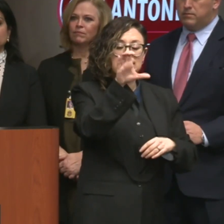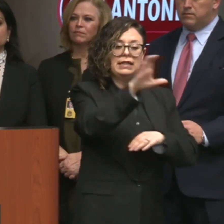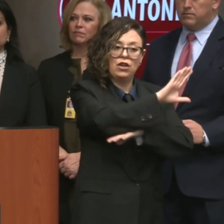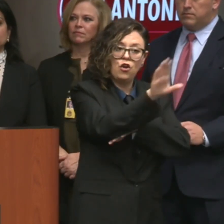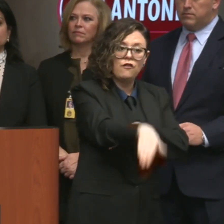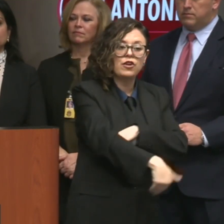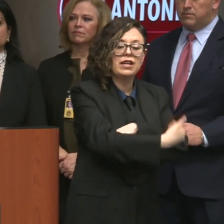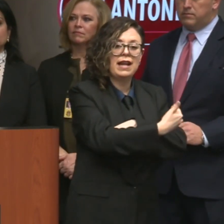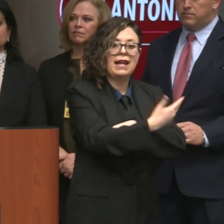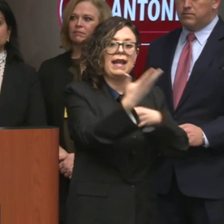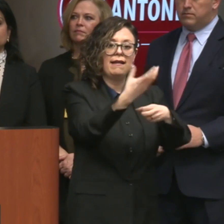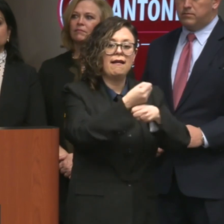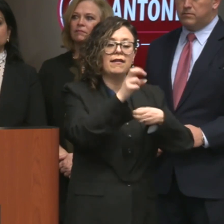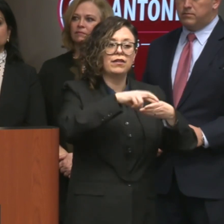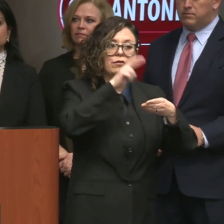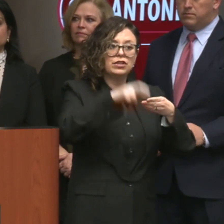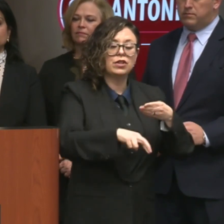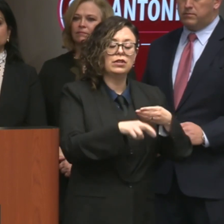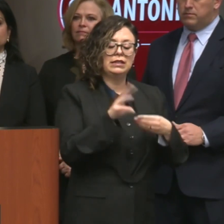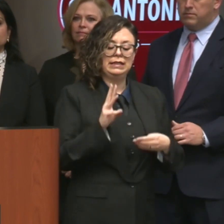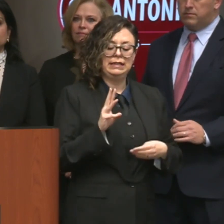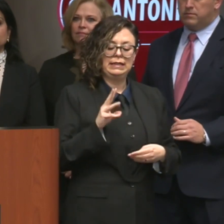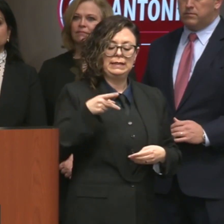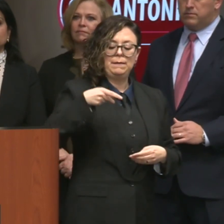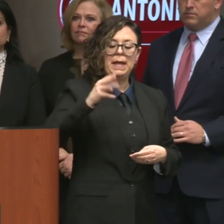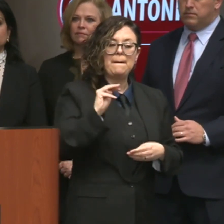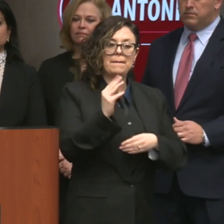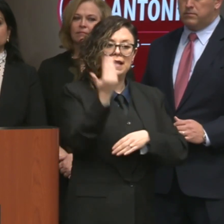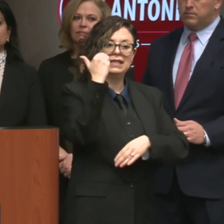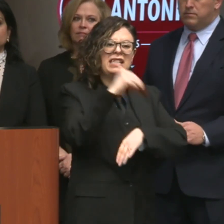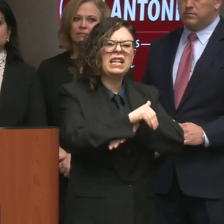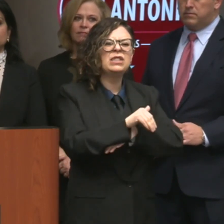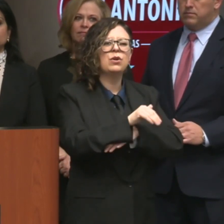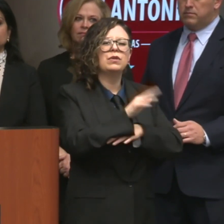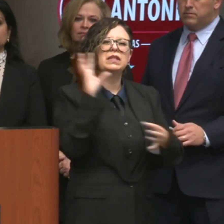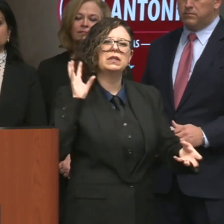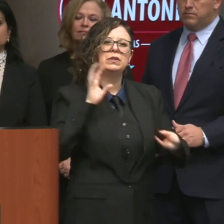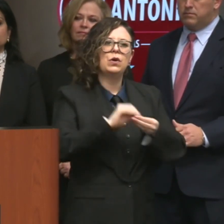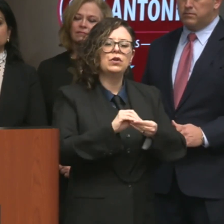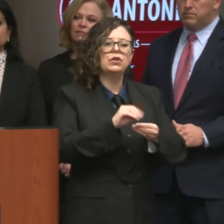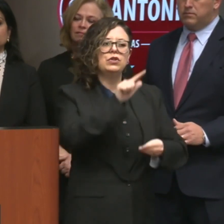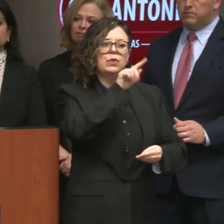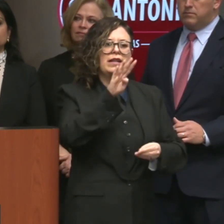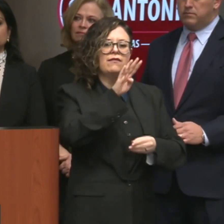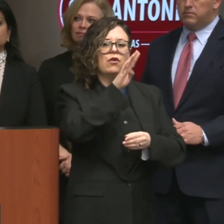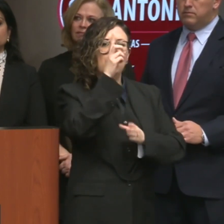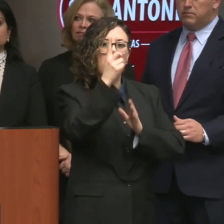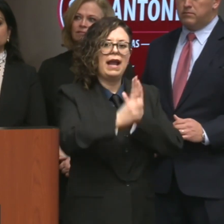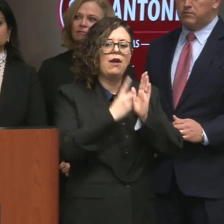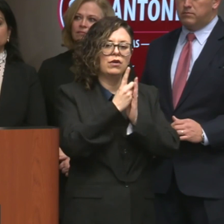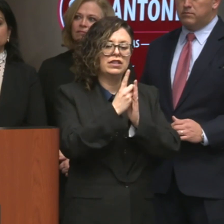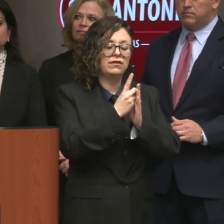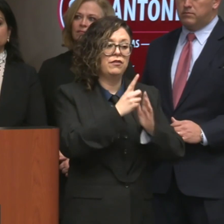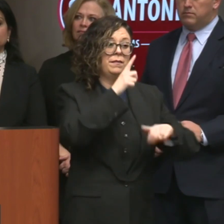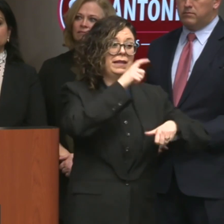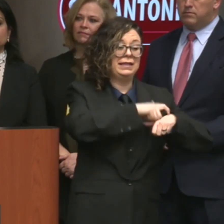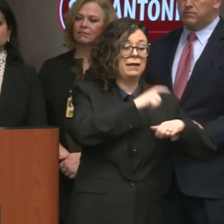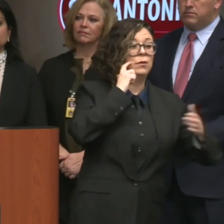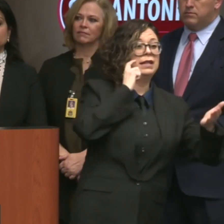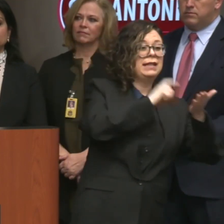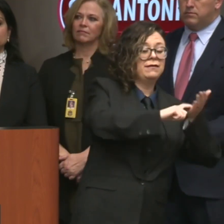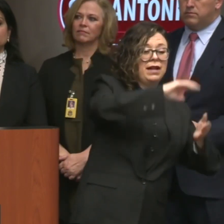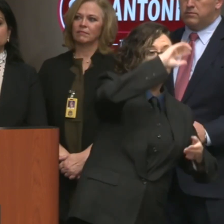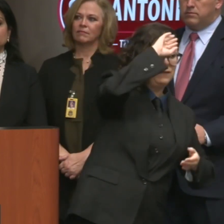result about 6 p.m. last night. So it was a little over 24 hours from the time we identified the patient with